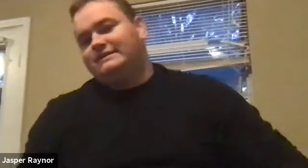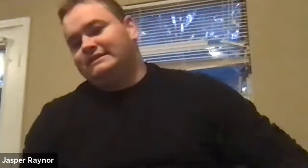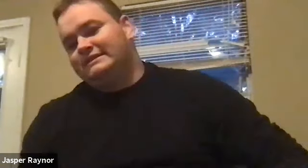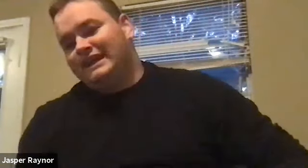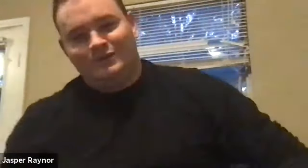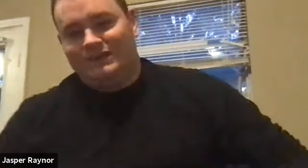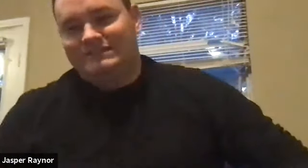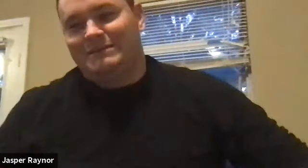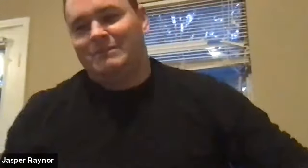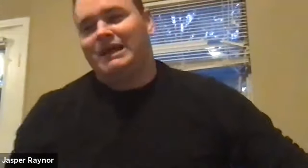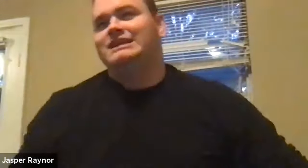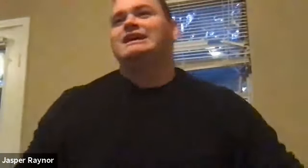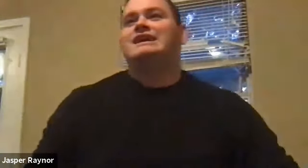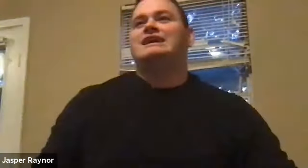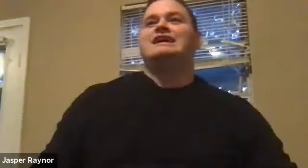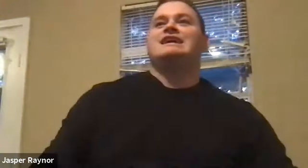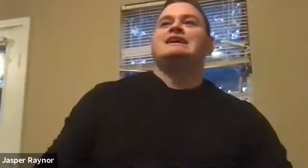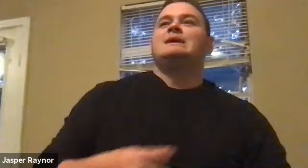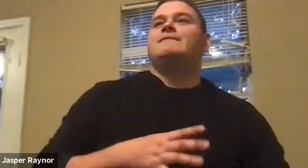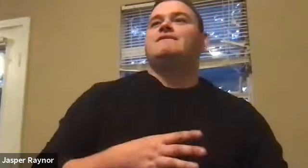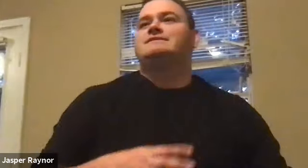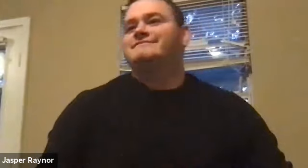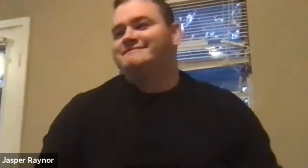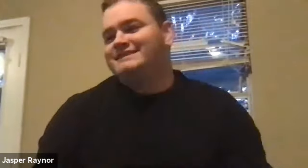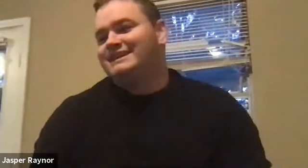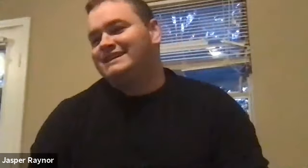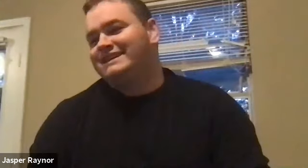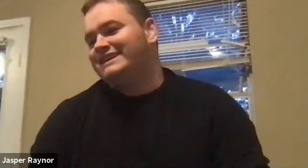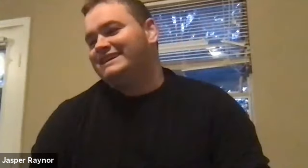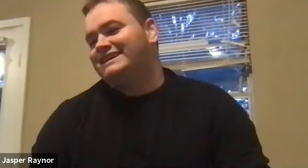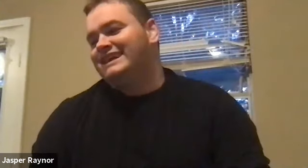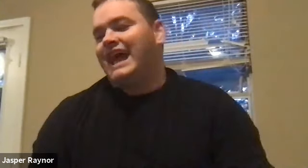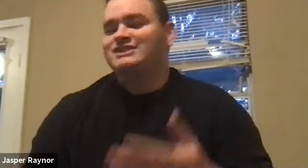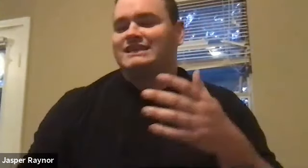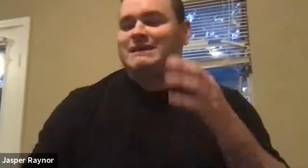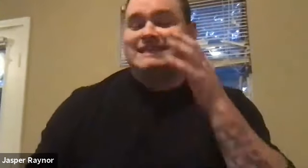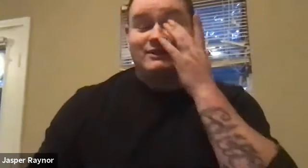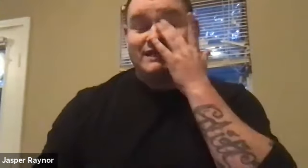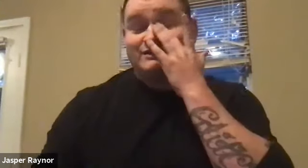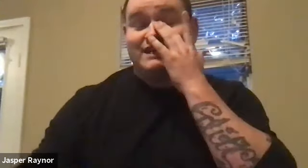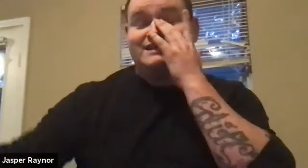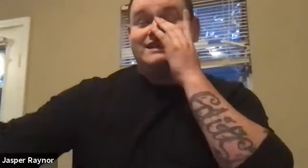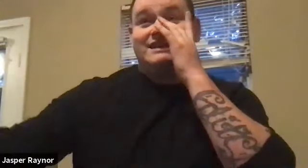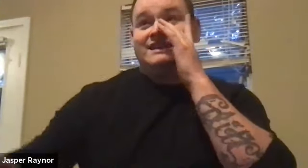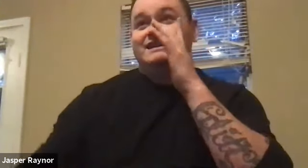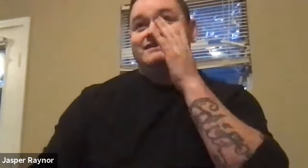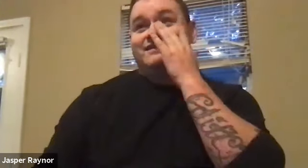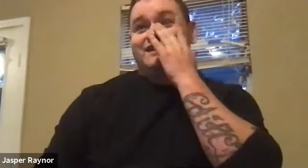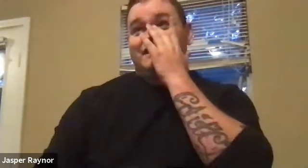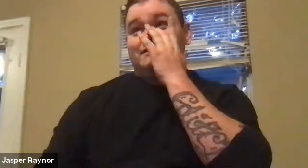And I do it all the time. I'm like, I'm fine. Actually, that's my telltale sign. If I'm